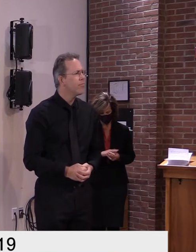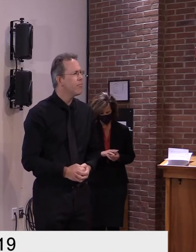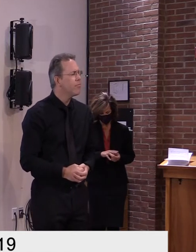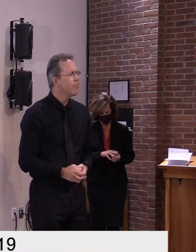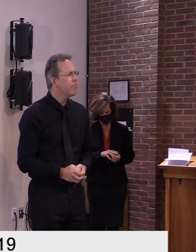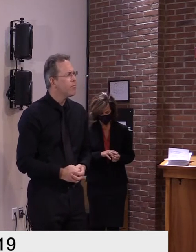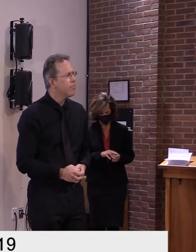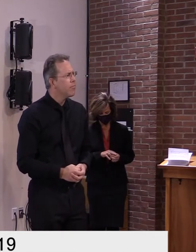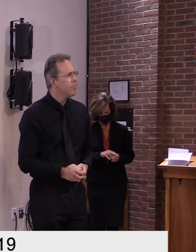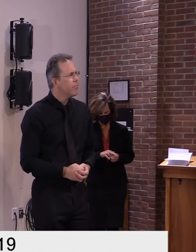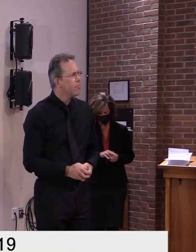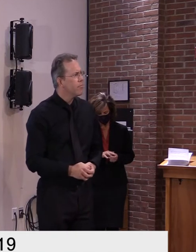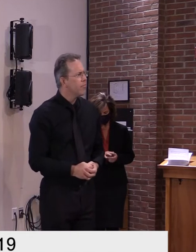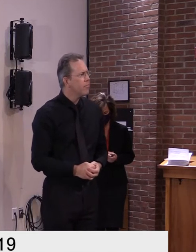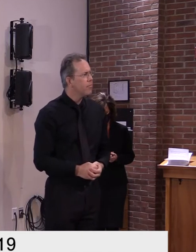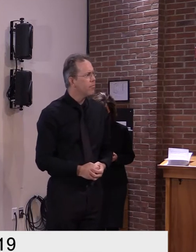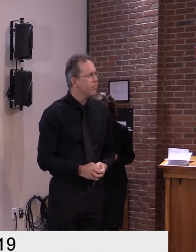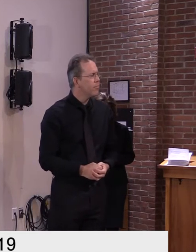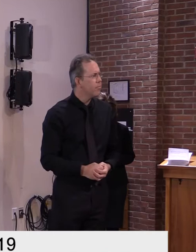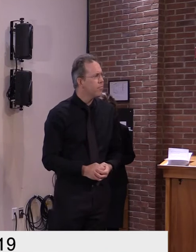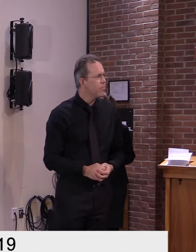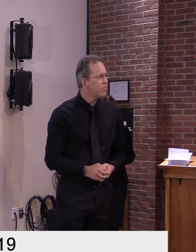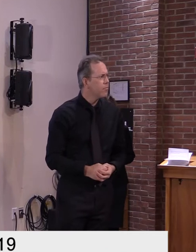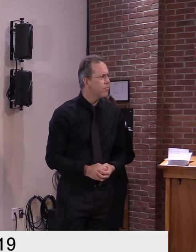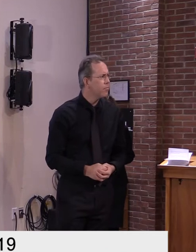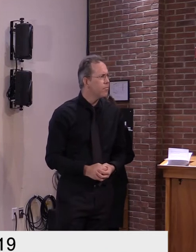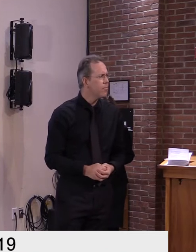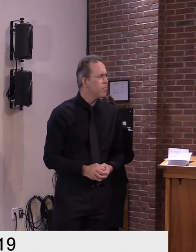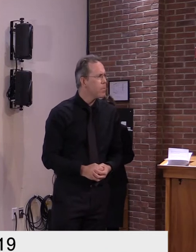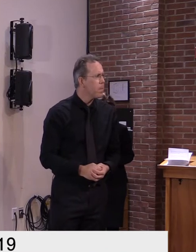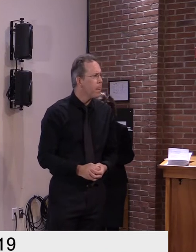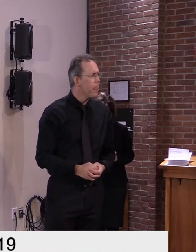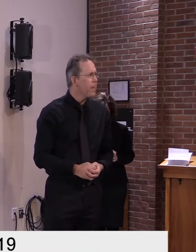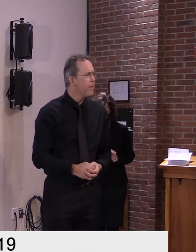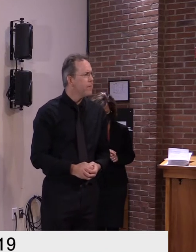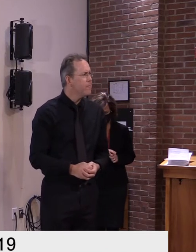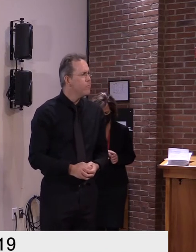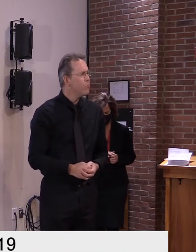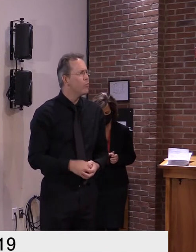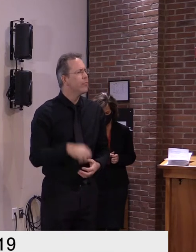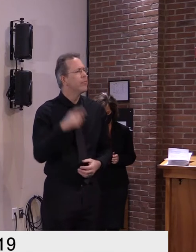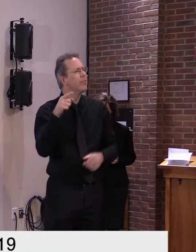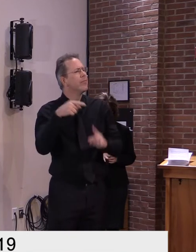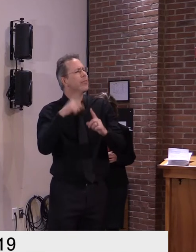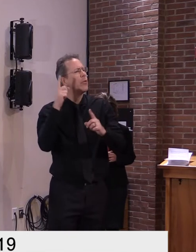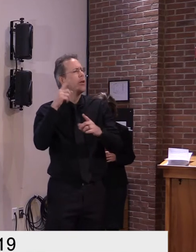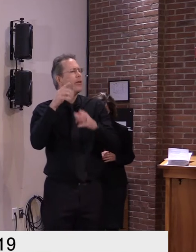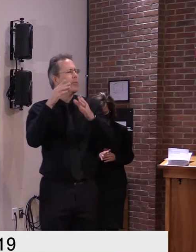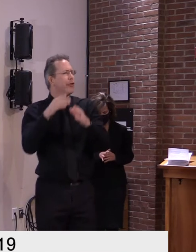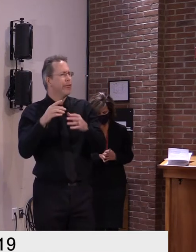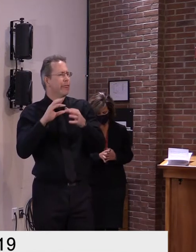facilities, but he essentially wants to know when he's gonna be able to have access to the virus.